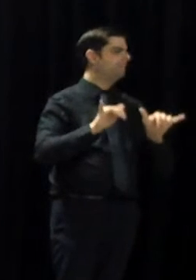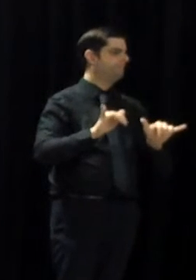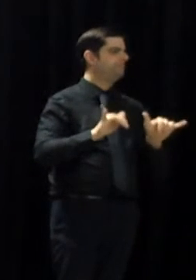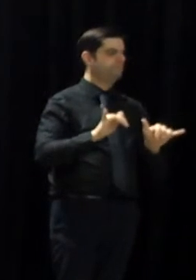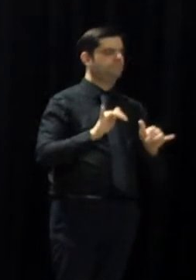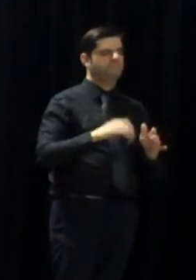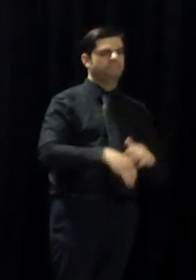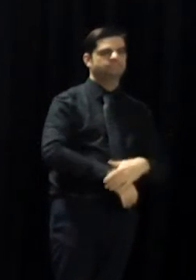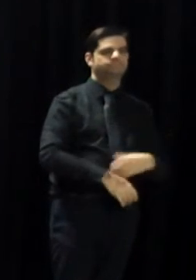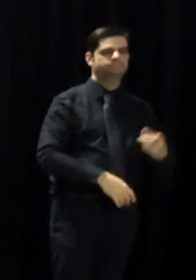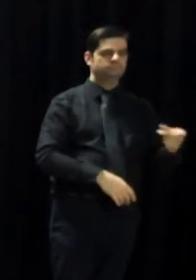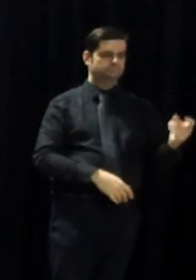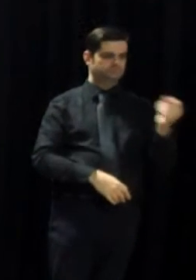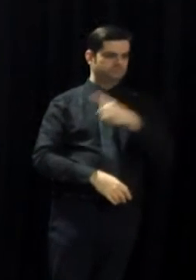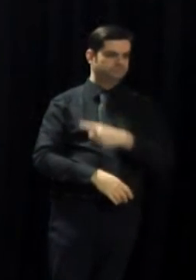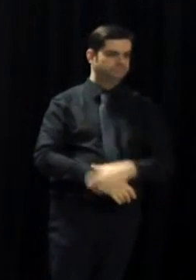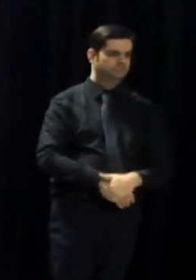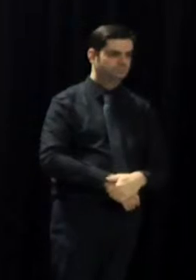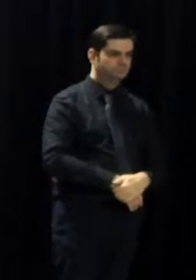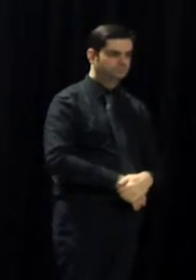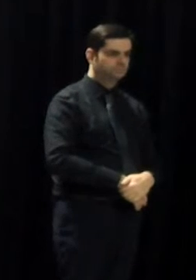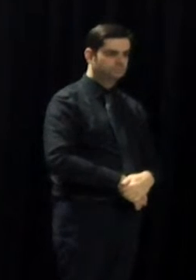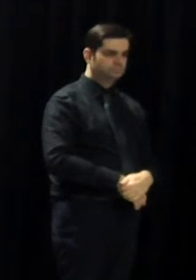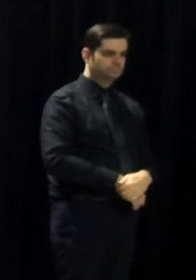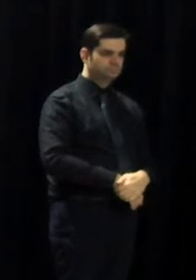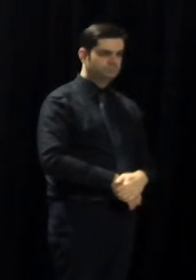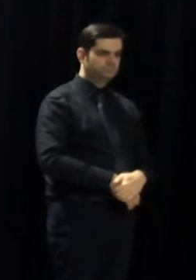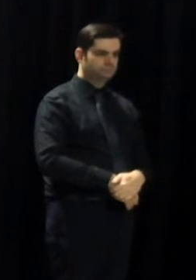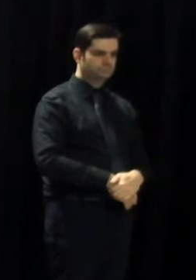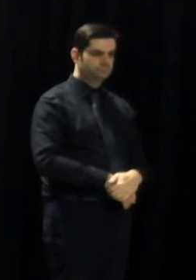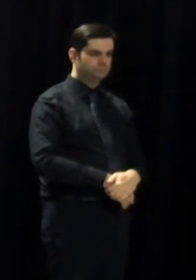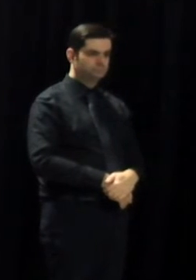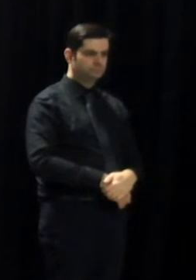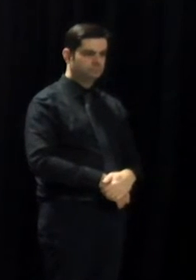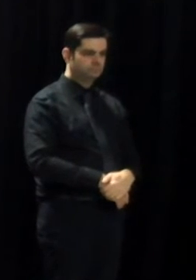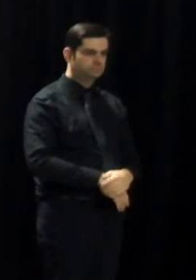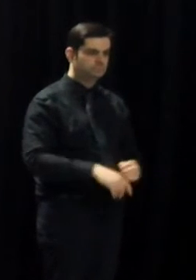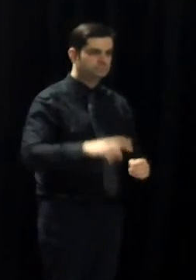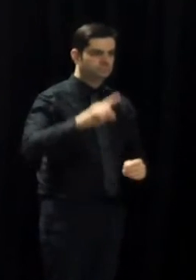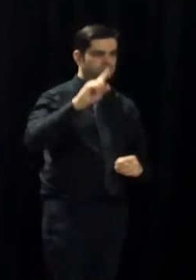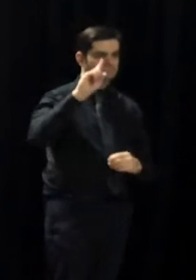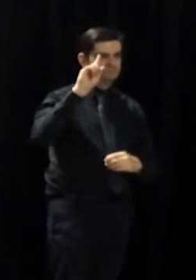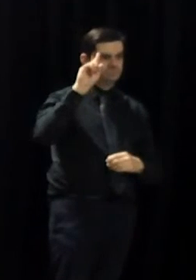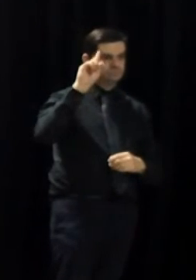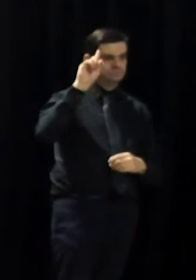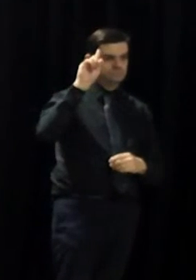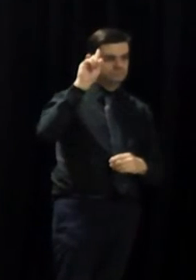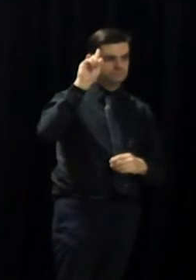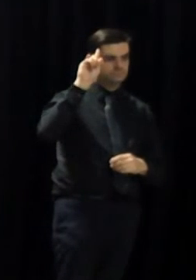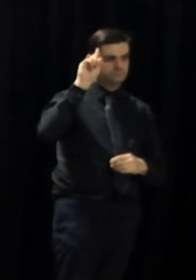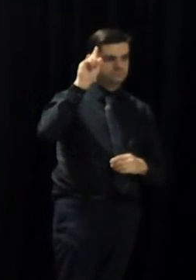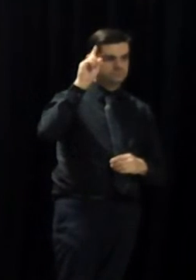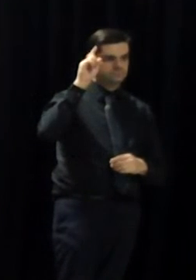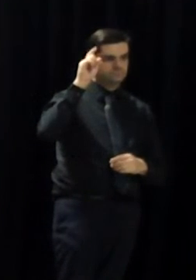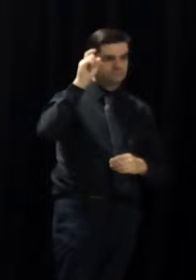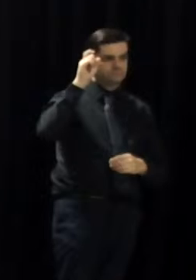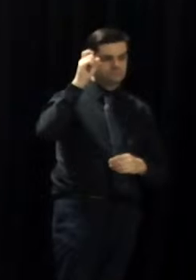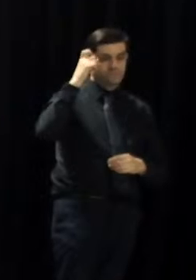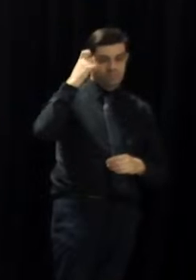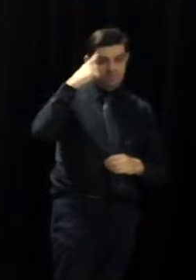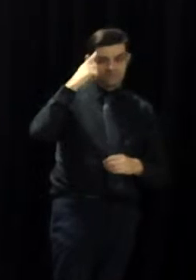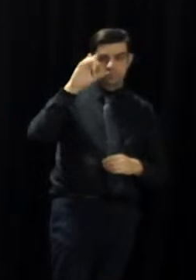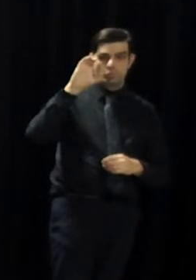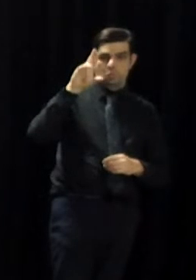Upstate Hospital as the hub for a vaccination plan. Were you expecting that? Were you expecting not to be the lead on the vaccination plan?